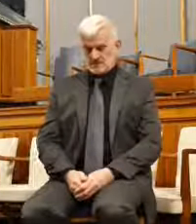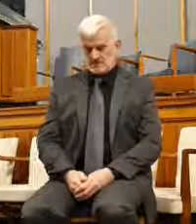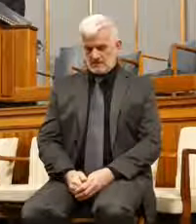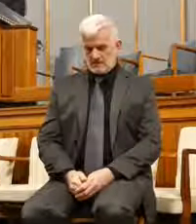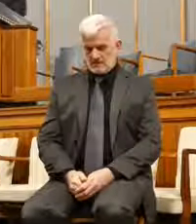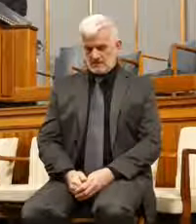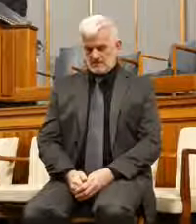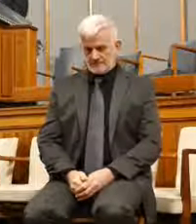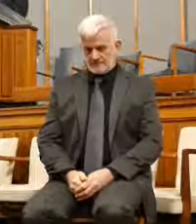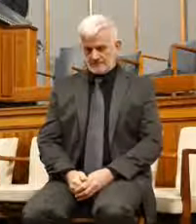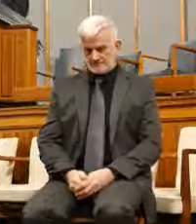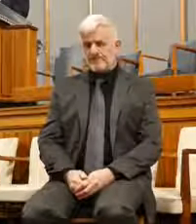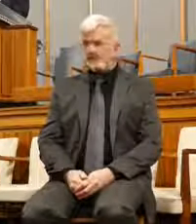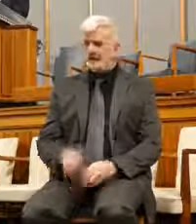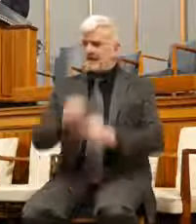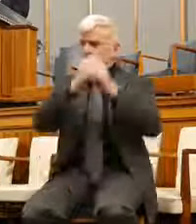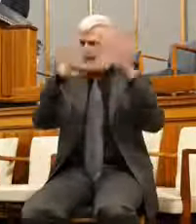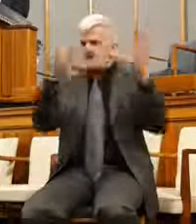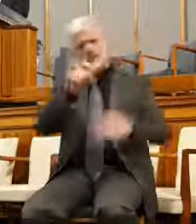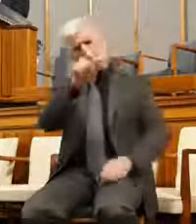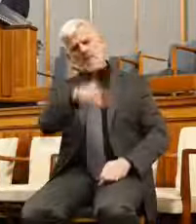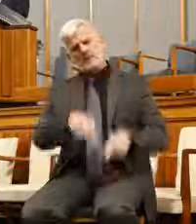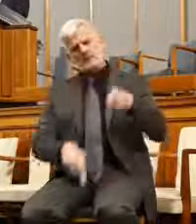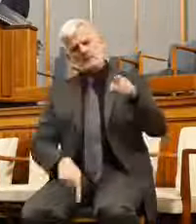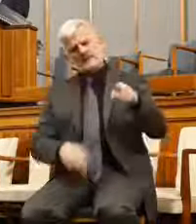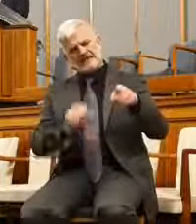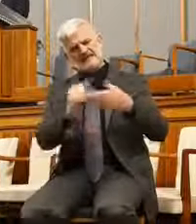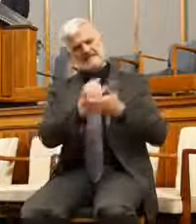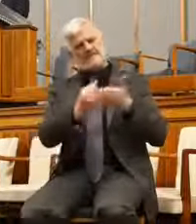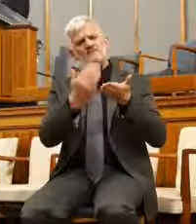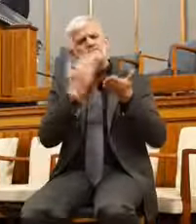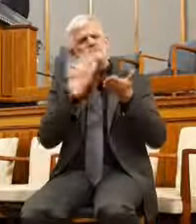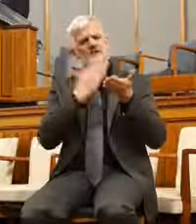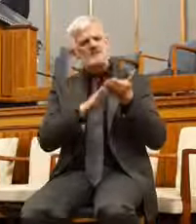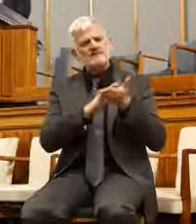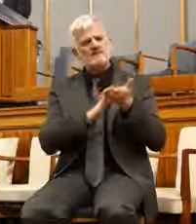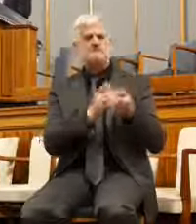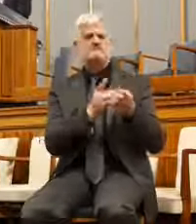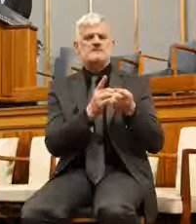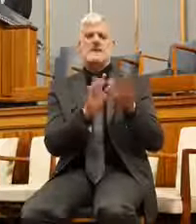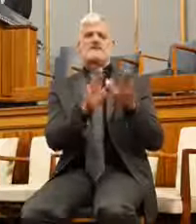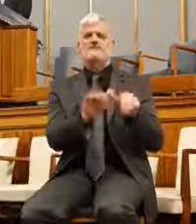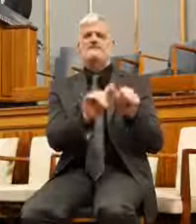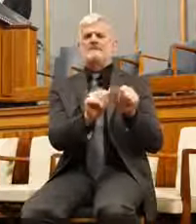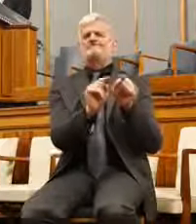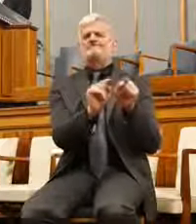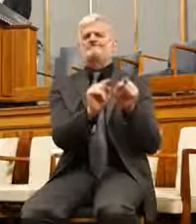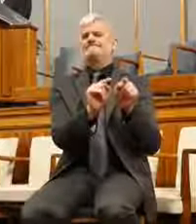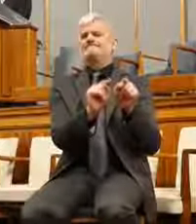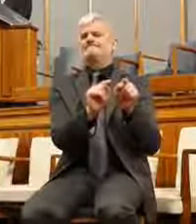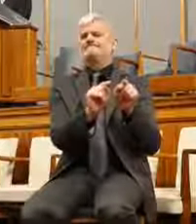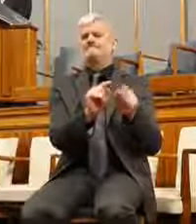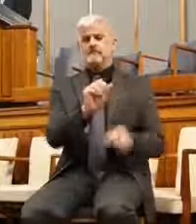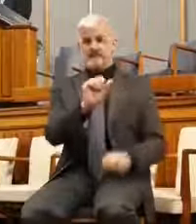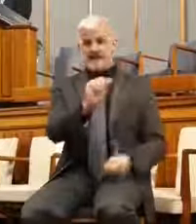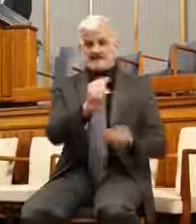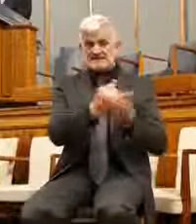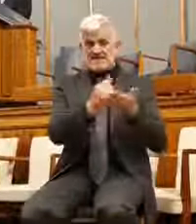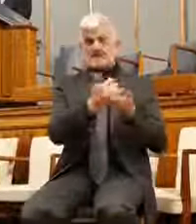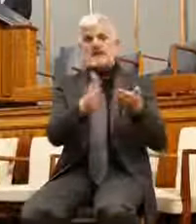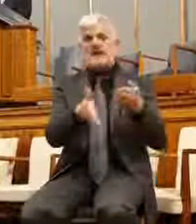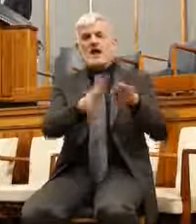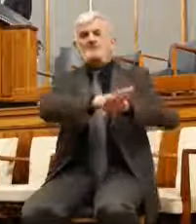Blessed is he whose transgression is forgiven, whose sin is covered.